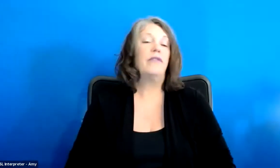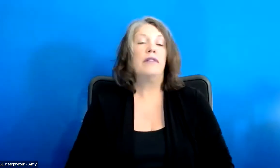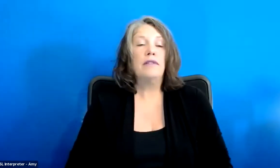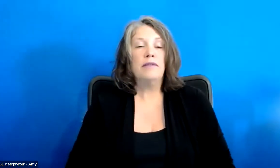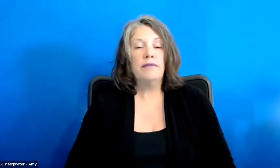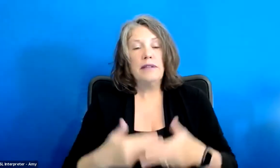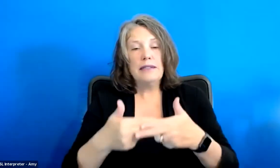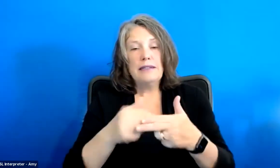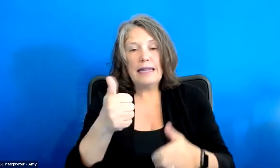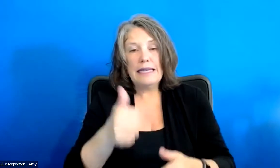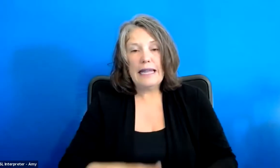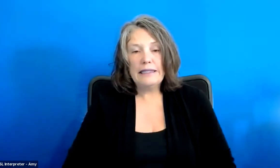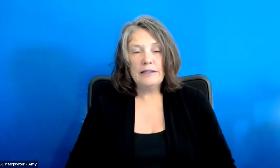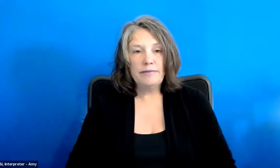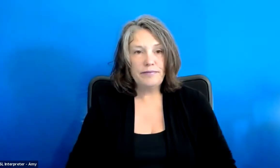Slide 10.